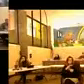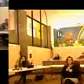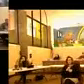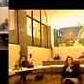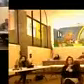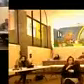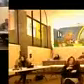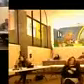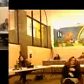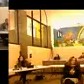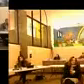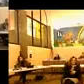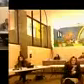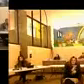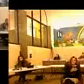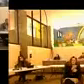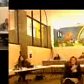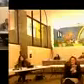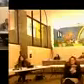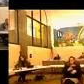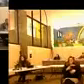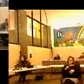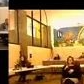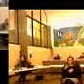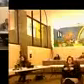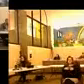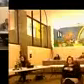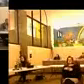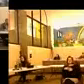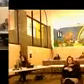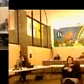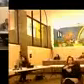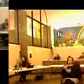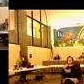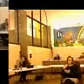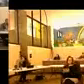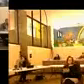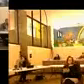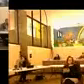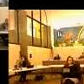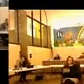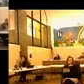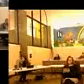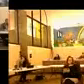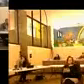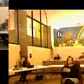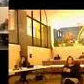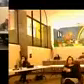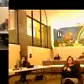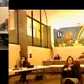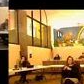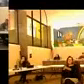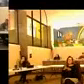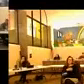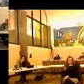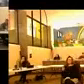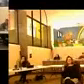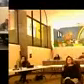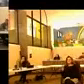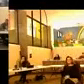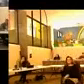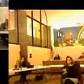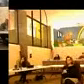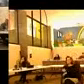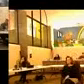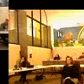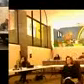can come in at 6 a.m., you can't come in maybe any later than 7 p.m. Do you have that set up, what you're thinking of going for? It's currently listed